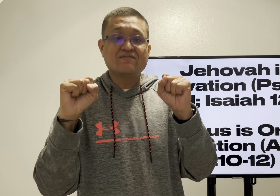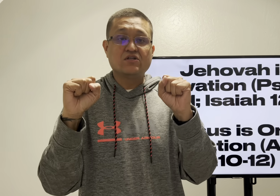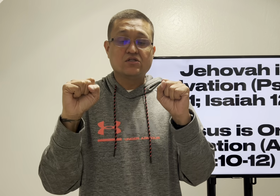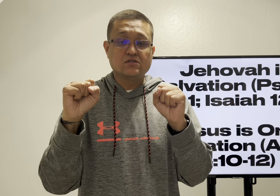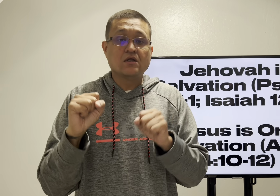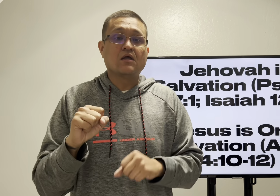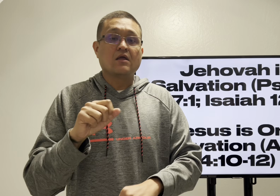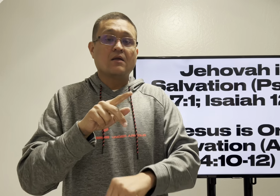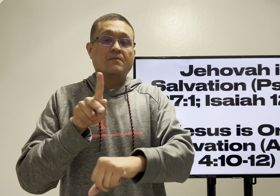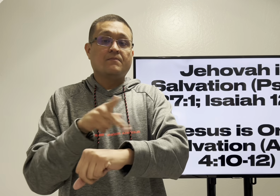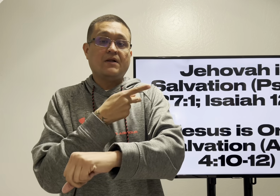Jehovah is salvation.